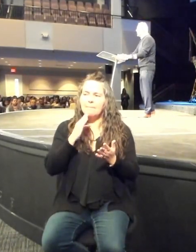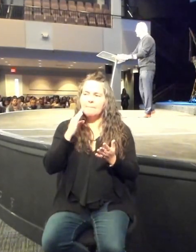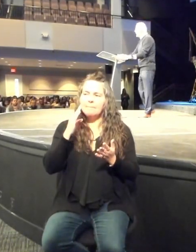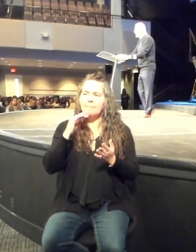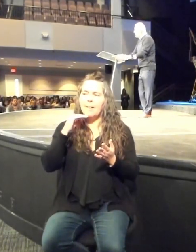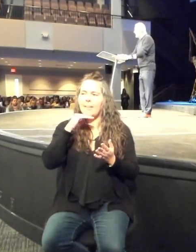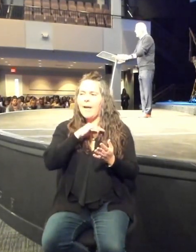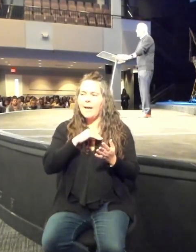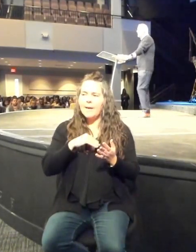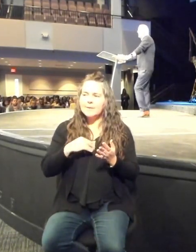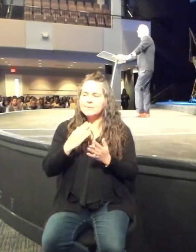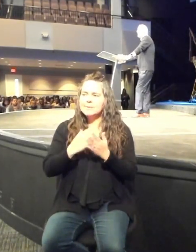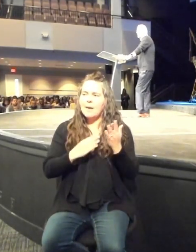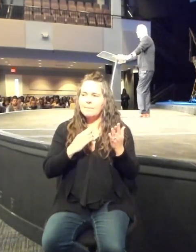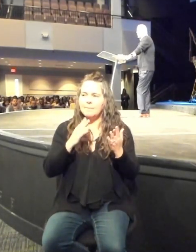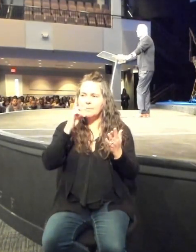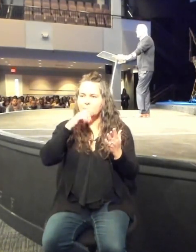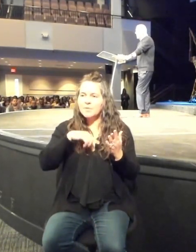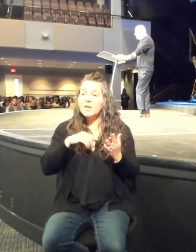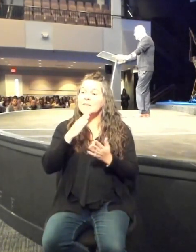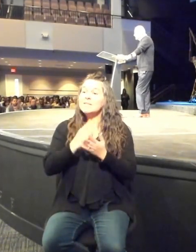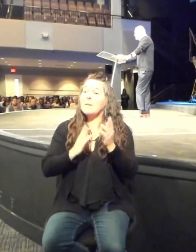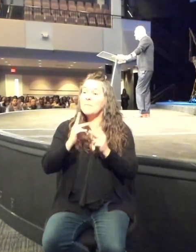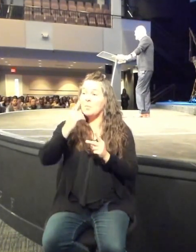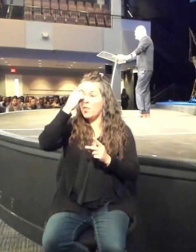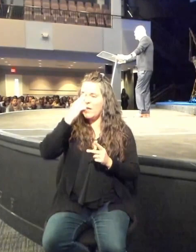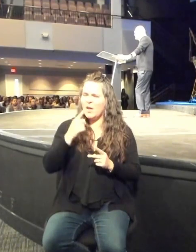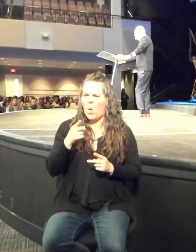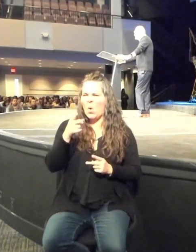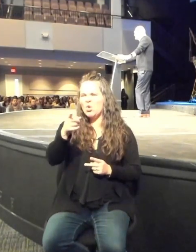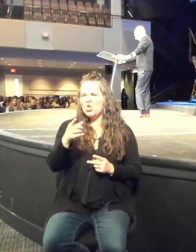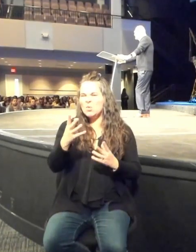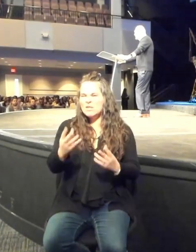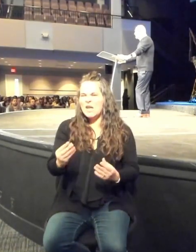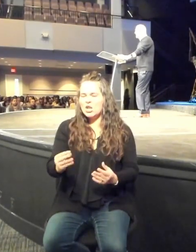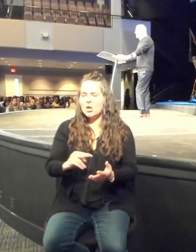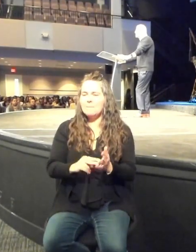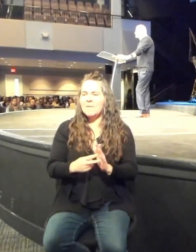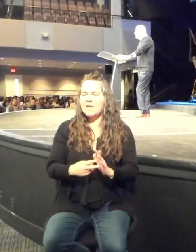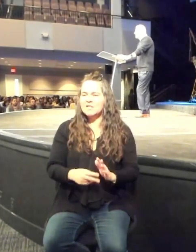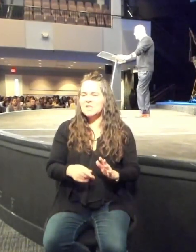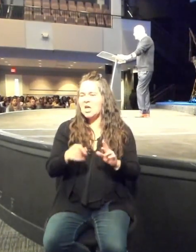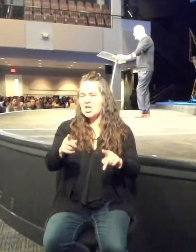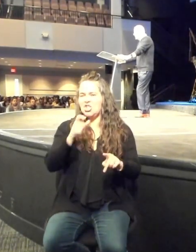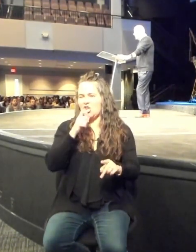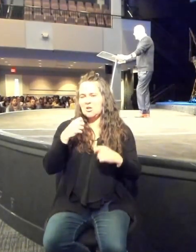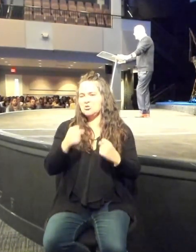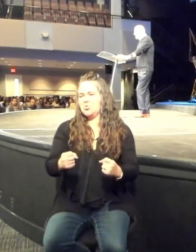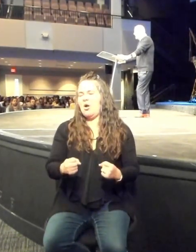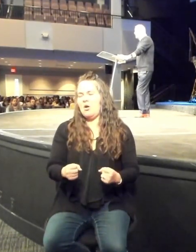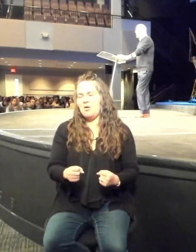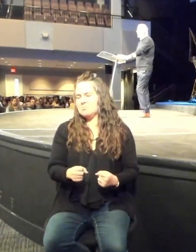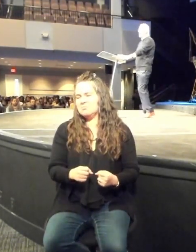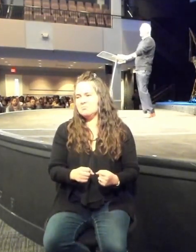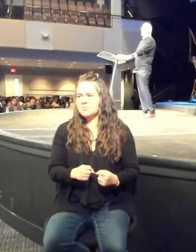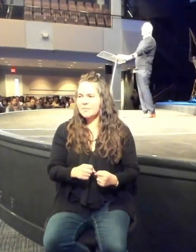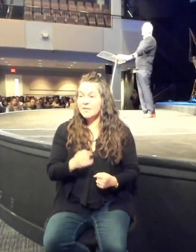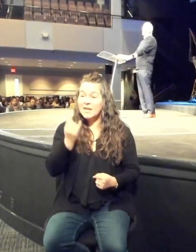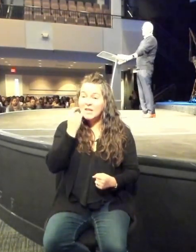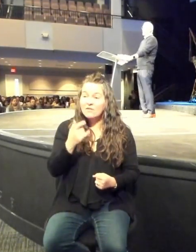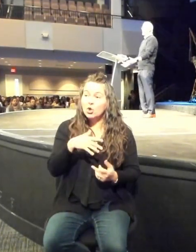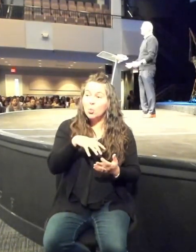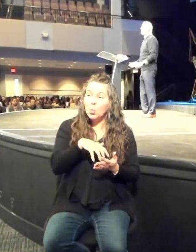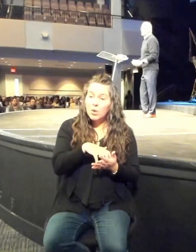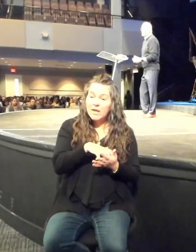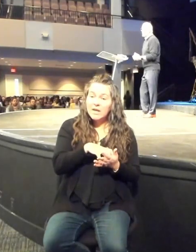of people think, you know, if you're tender, you're just soft. If you're tender, then you're not really a strong person at all. If you're weak